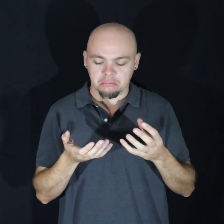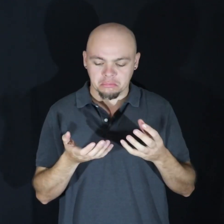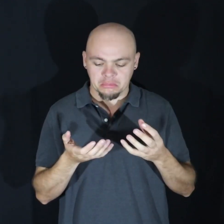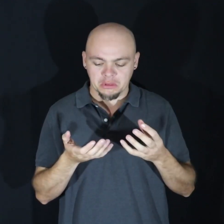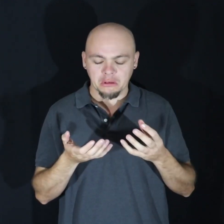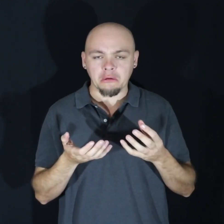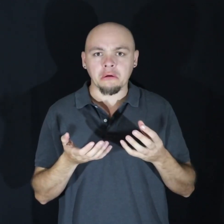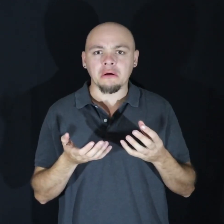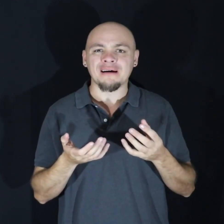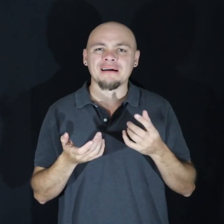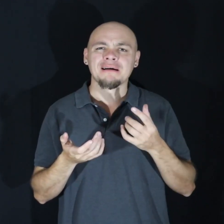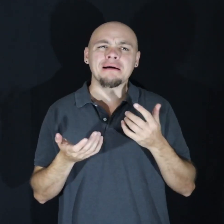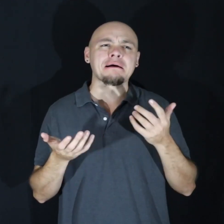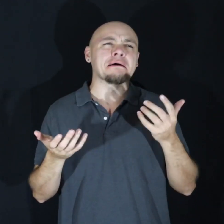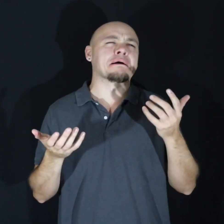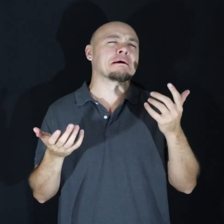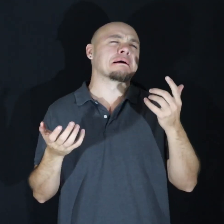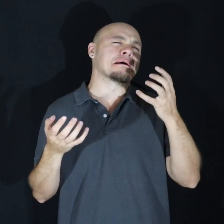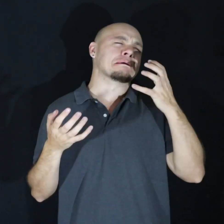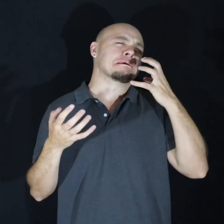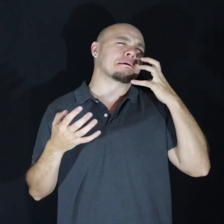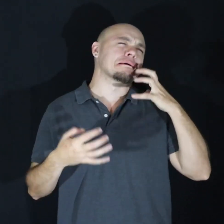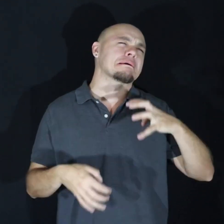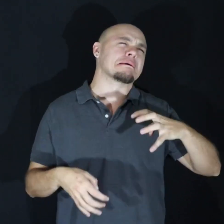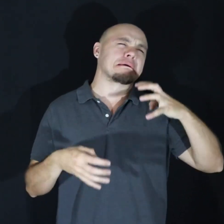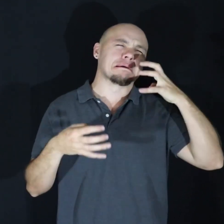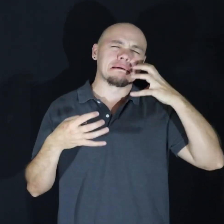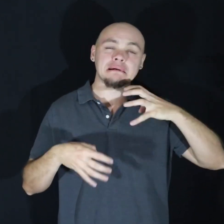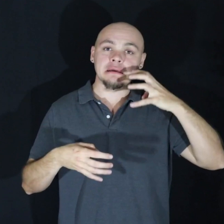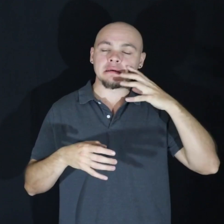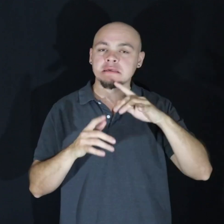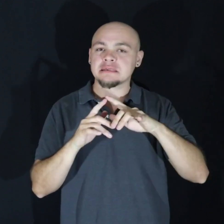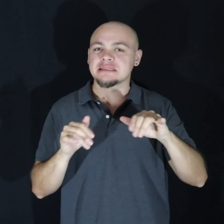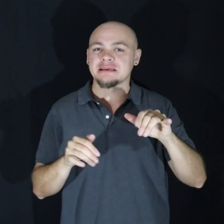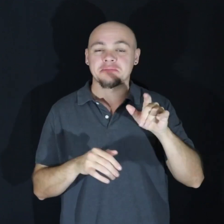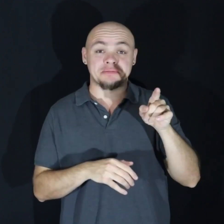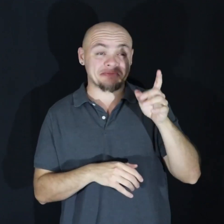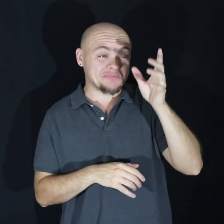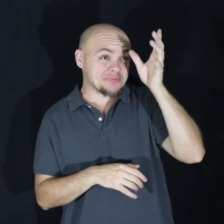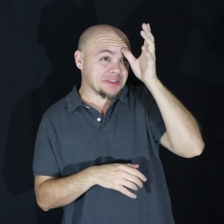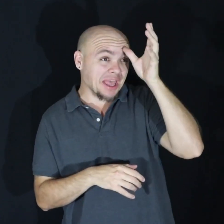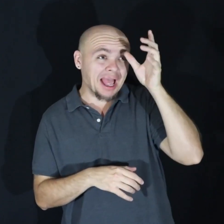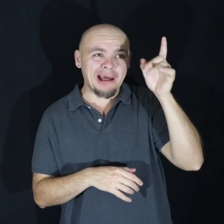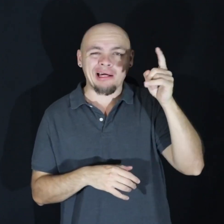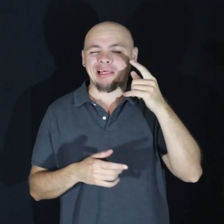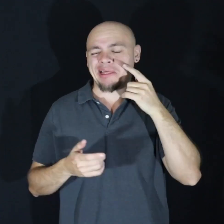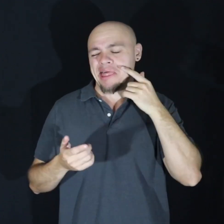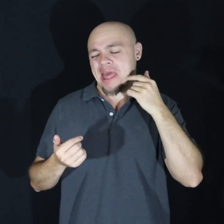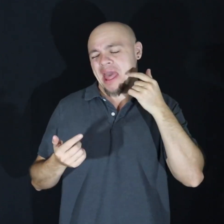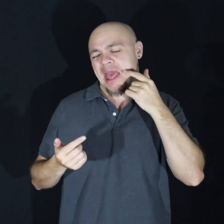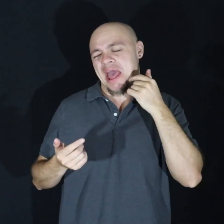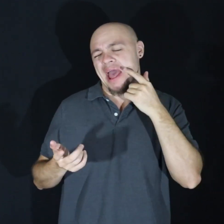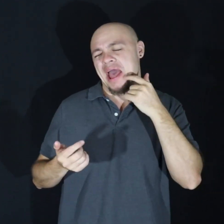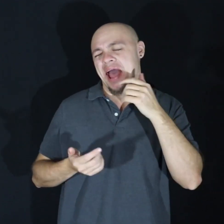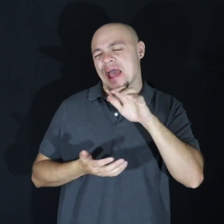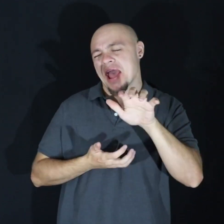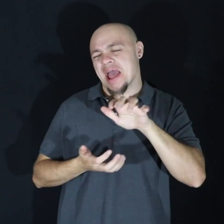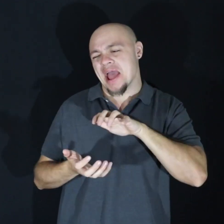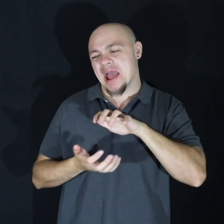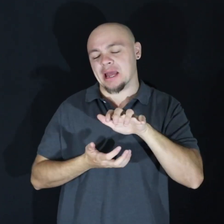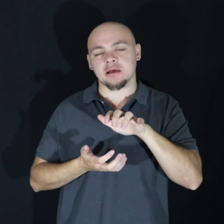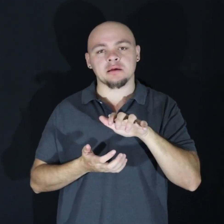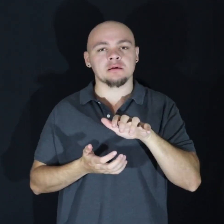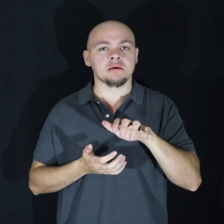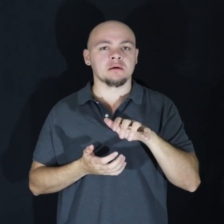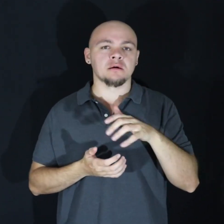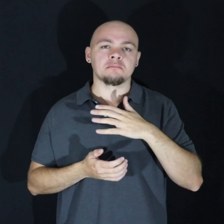I burst into loud hysterics. At the same time, my father explodes with laughter. I run as fast as I